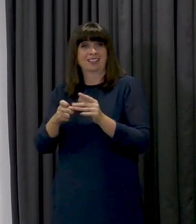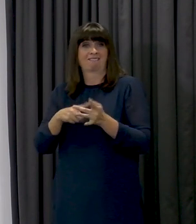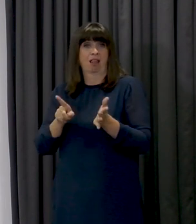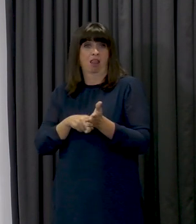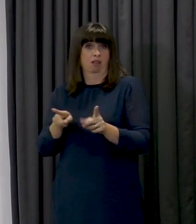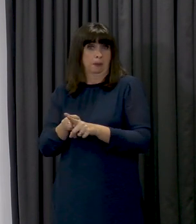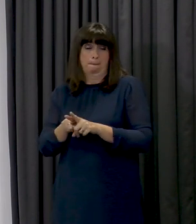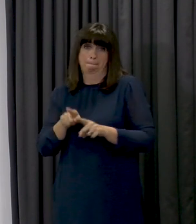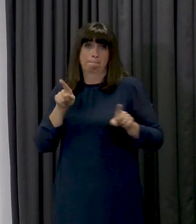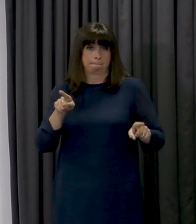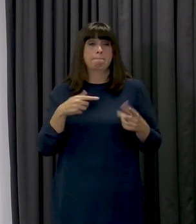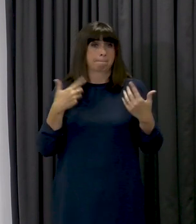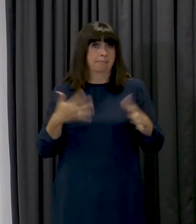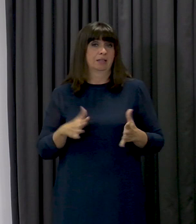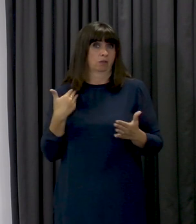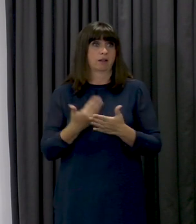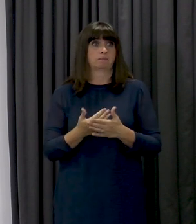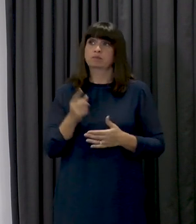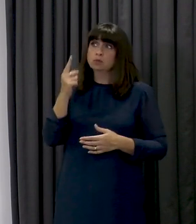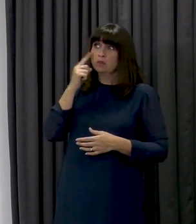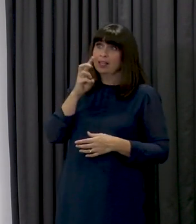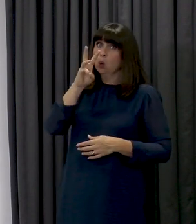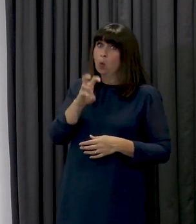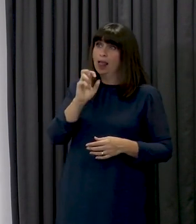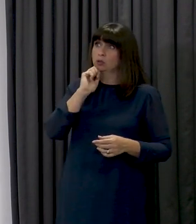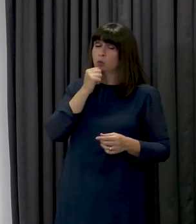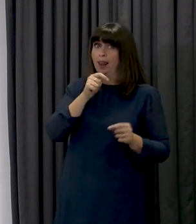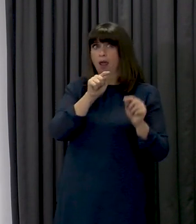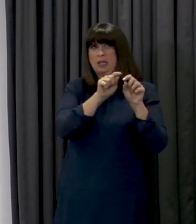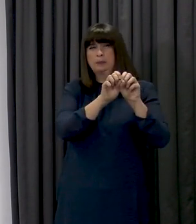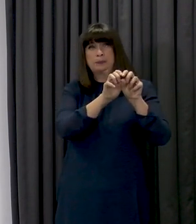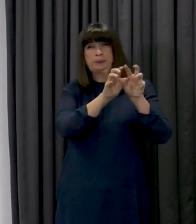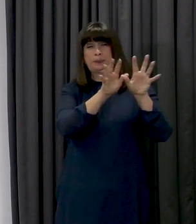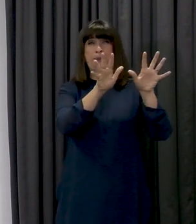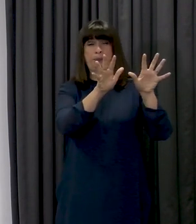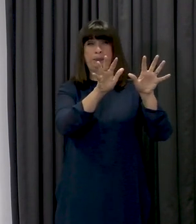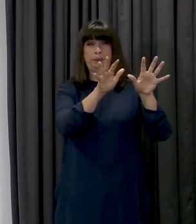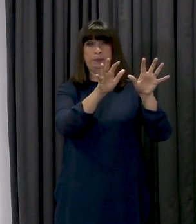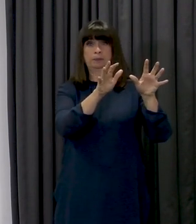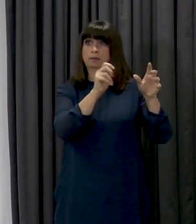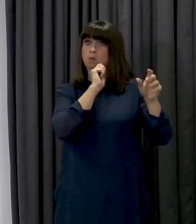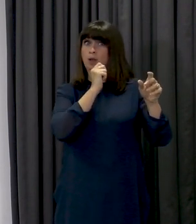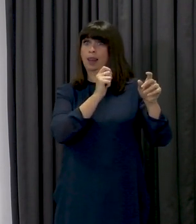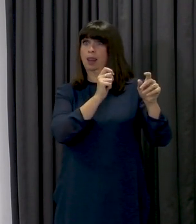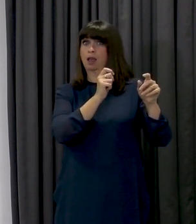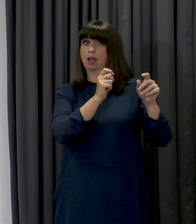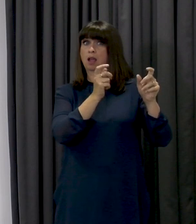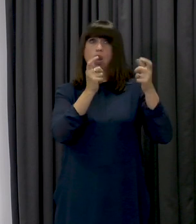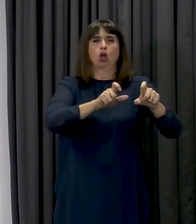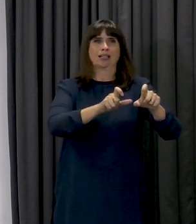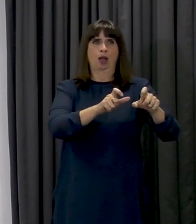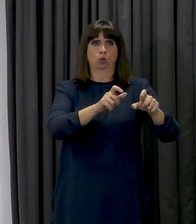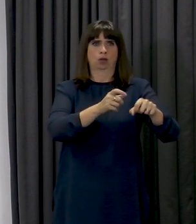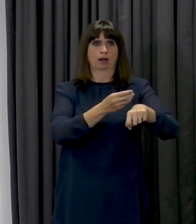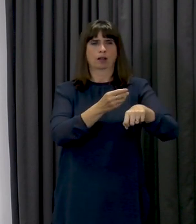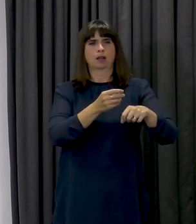you. And would you be prepared to lock down any part of Wales that sees a spike in coronavirus cases with just a few hours' notice? And if